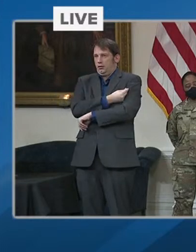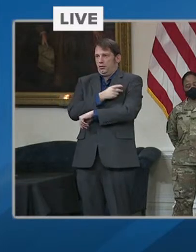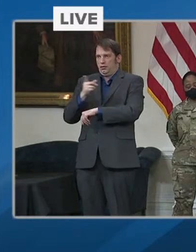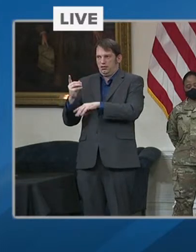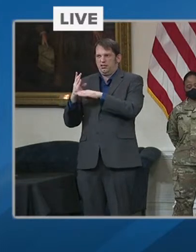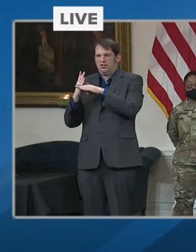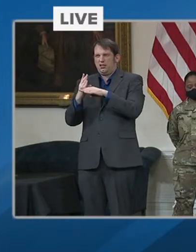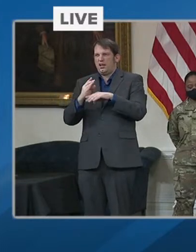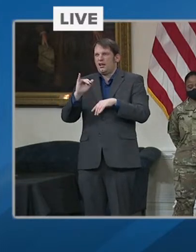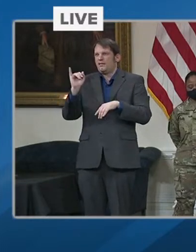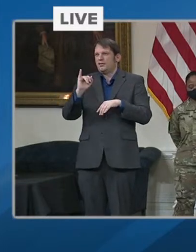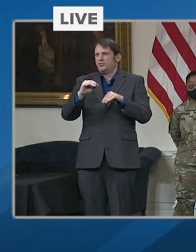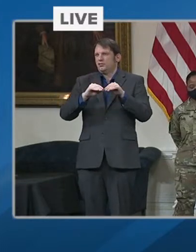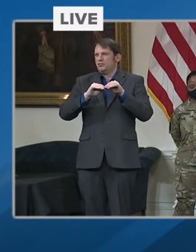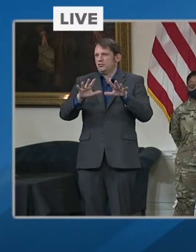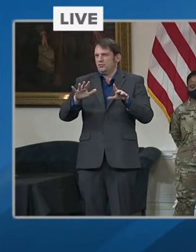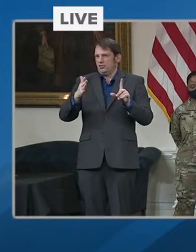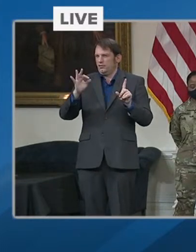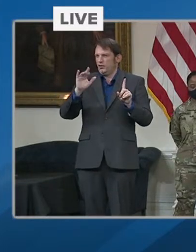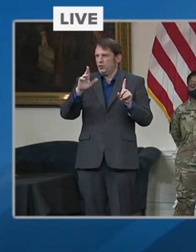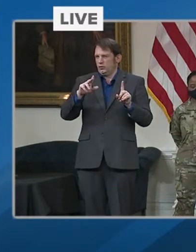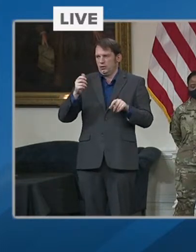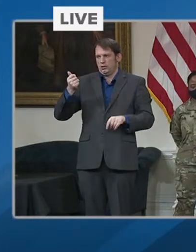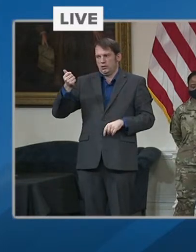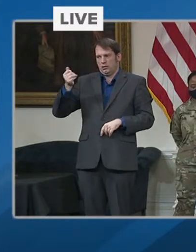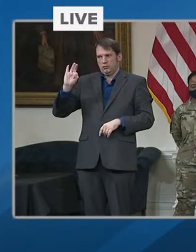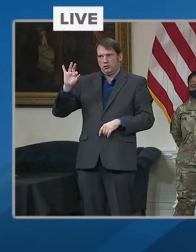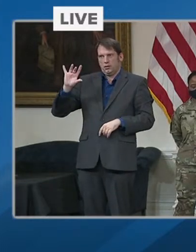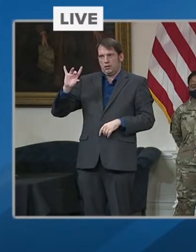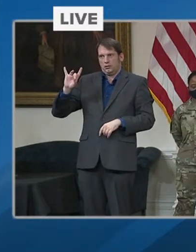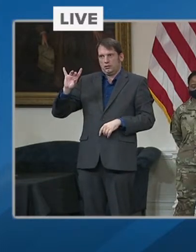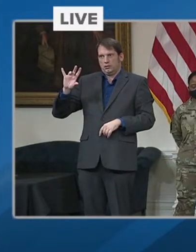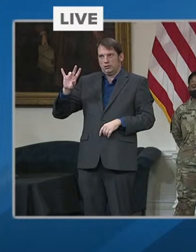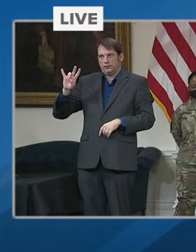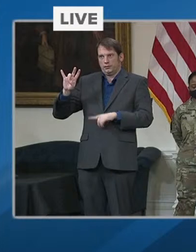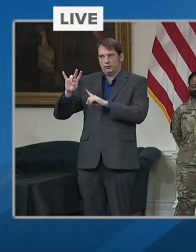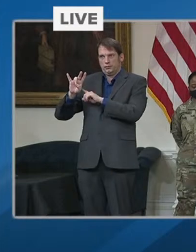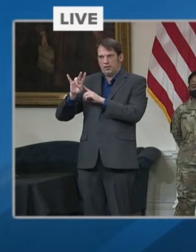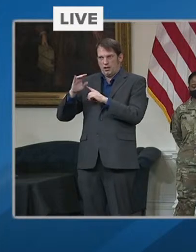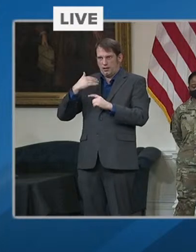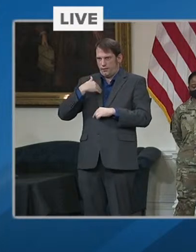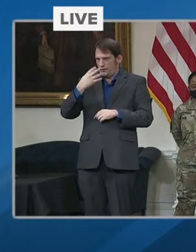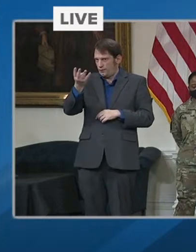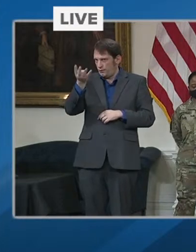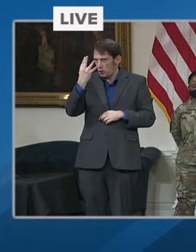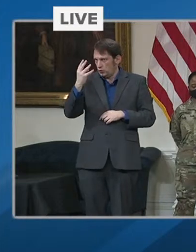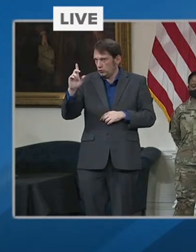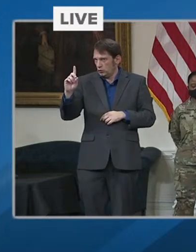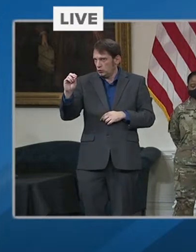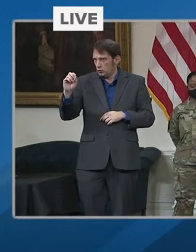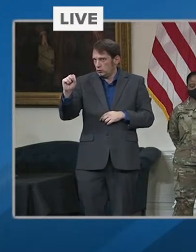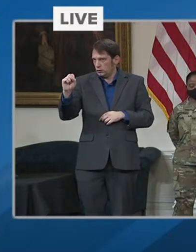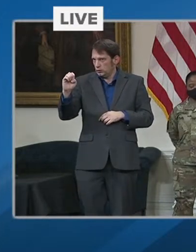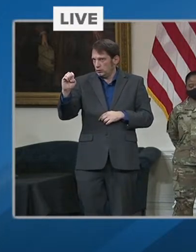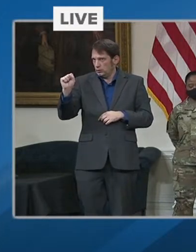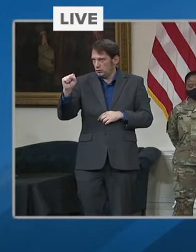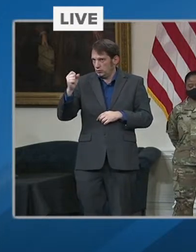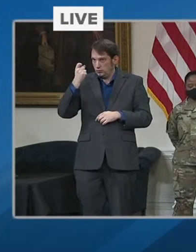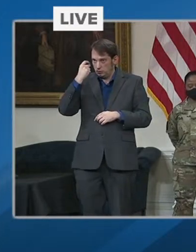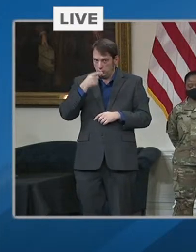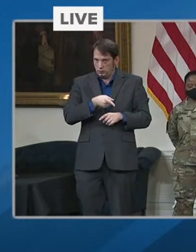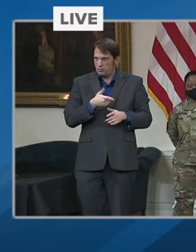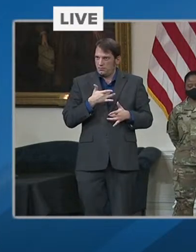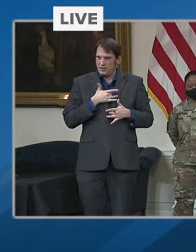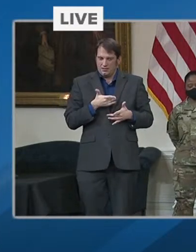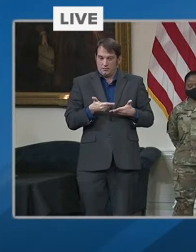in 1987 and is administered in a 4-dose series, typically from a pediatrician during